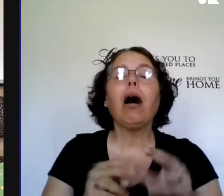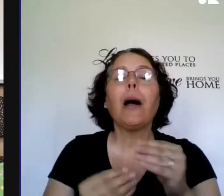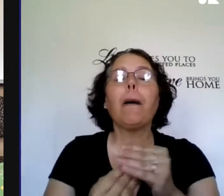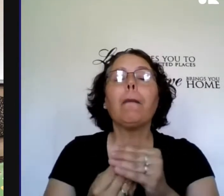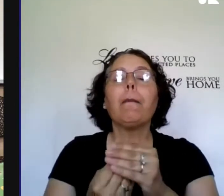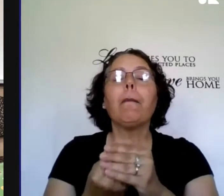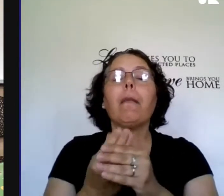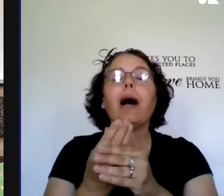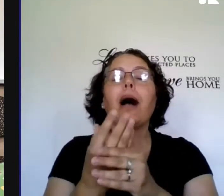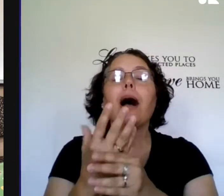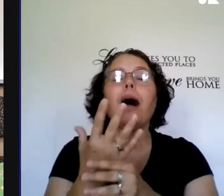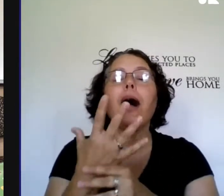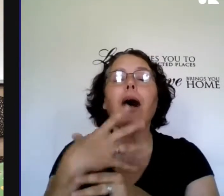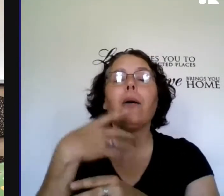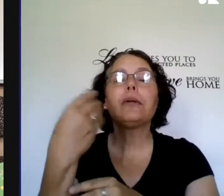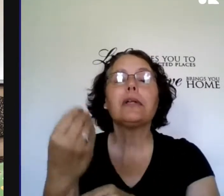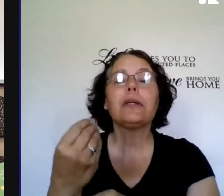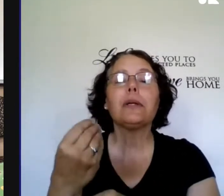hive. 1,